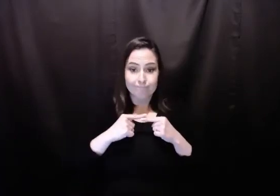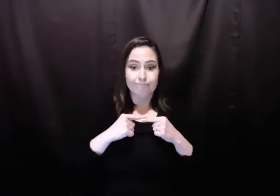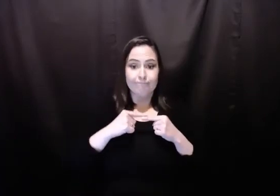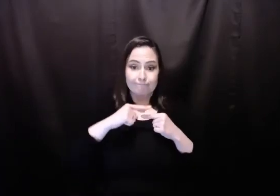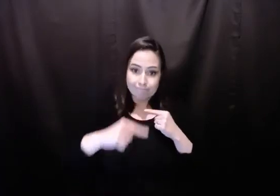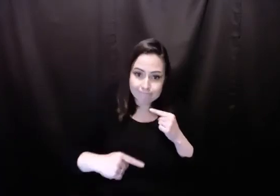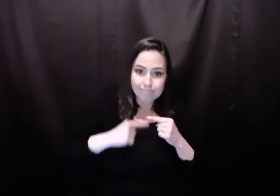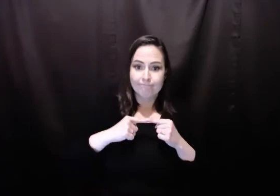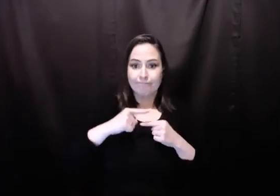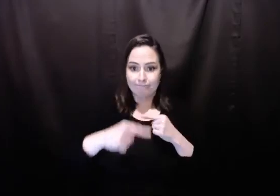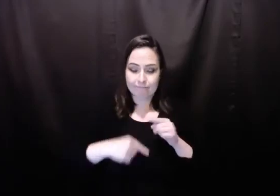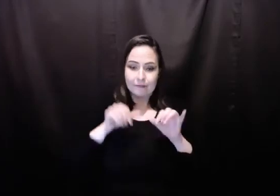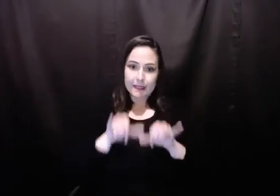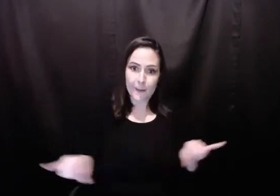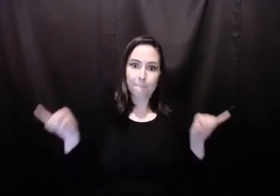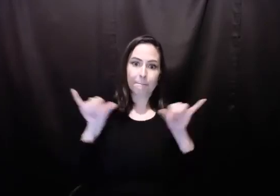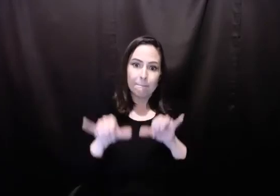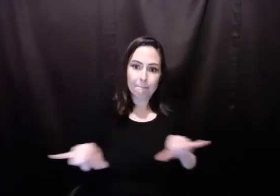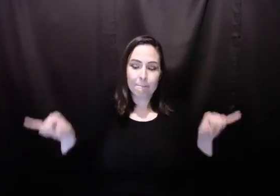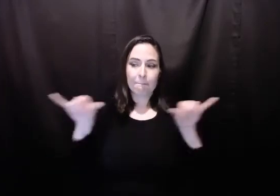of an underlying problem or weakness.